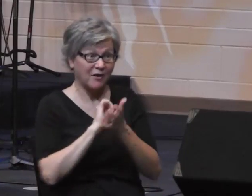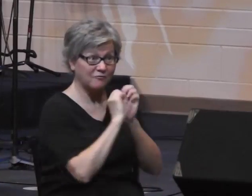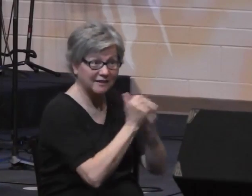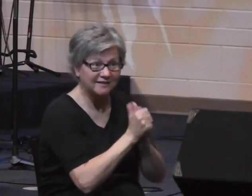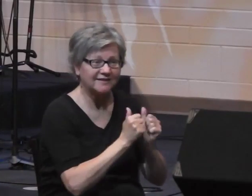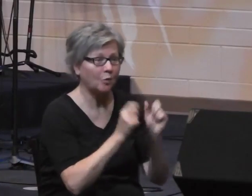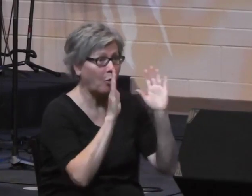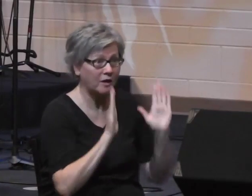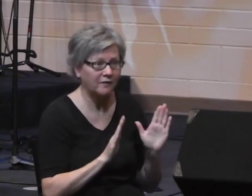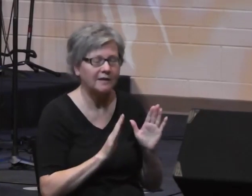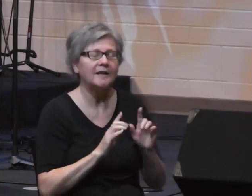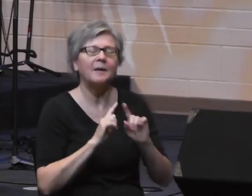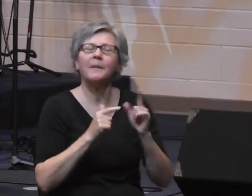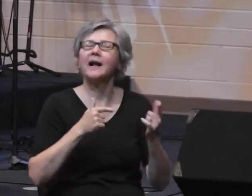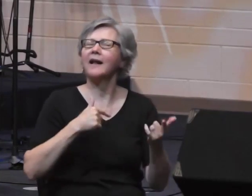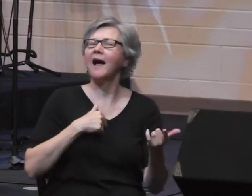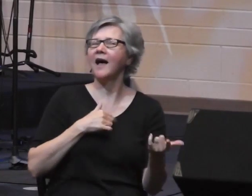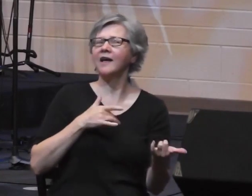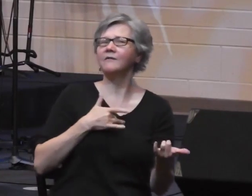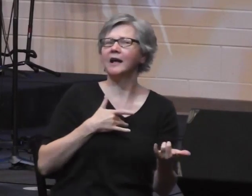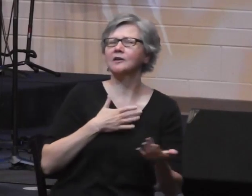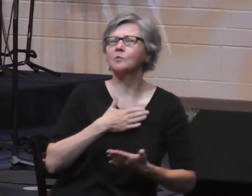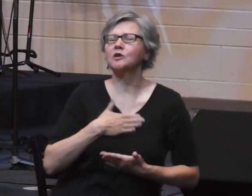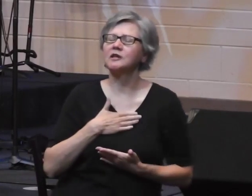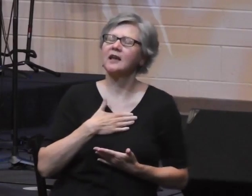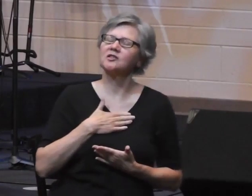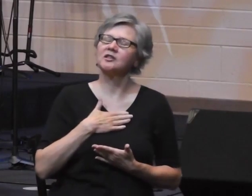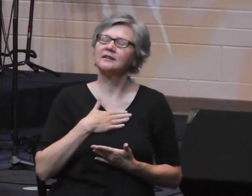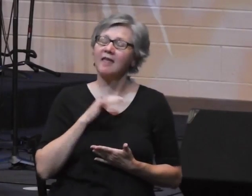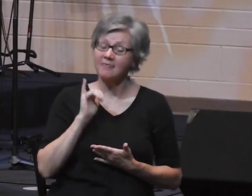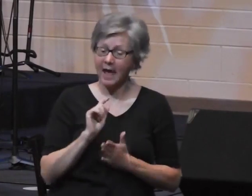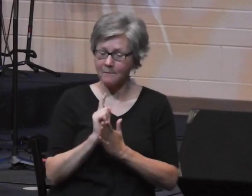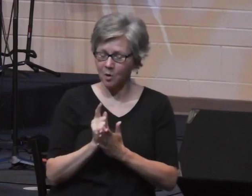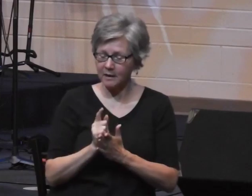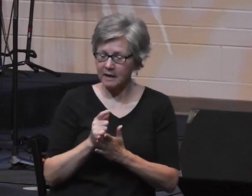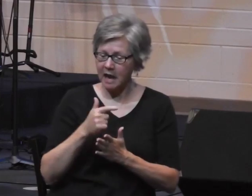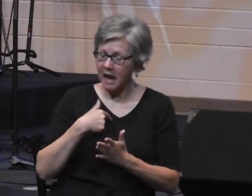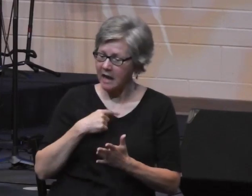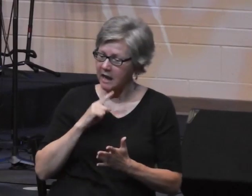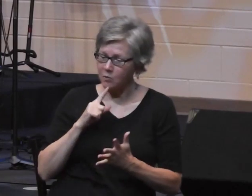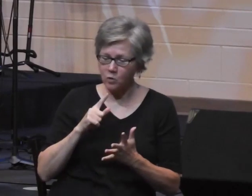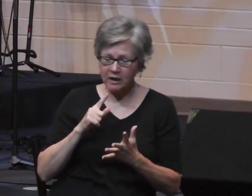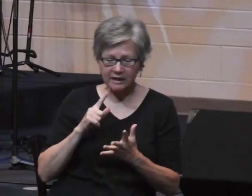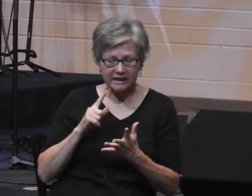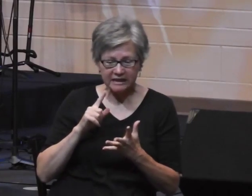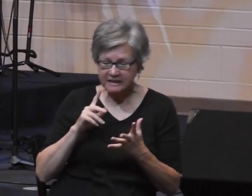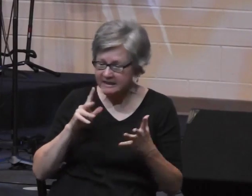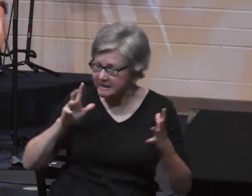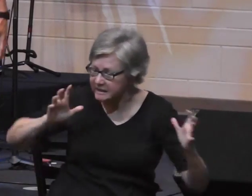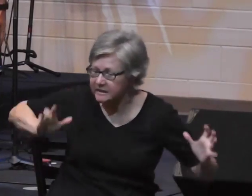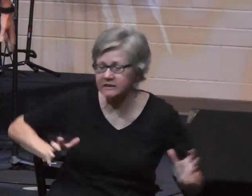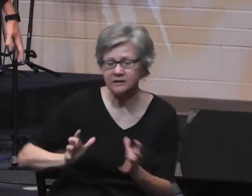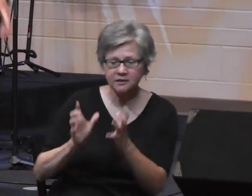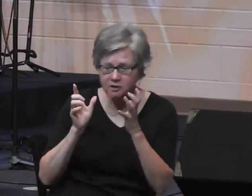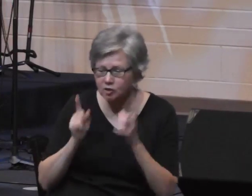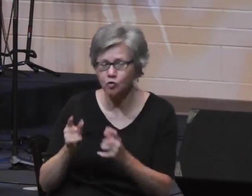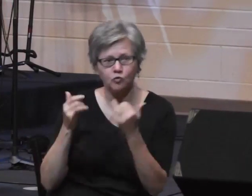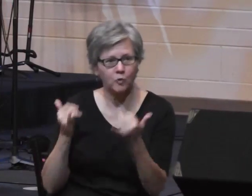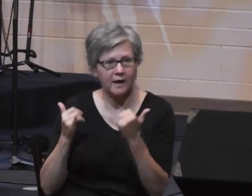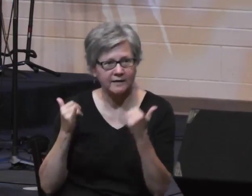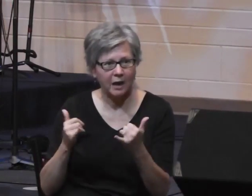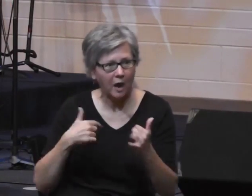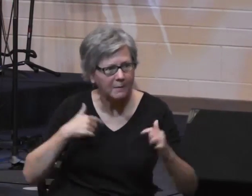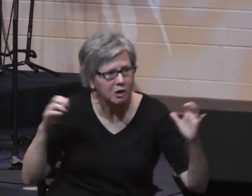an appreciation for what it's like to be in that moment, just saying, I am so for you right now. I'm just going to yell and scream and do whatever I can